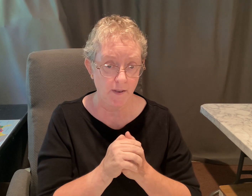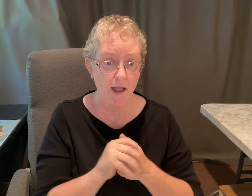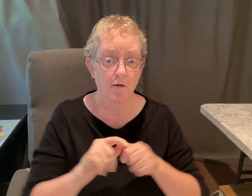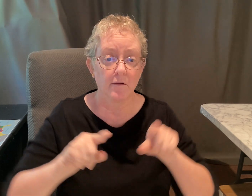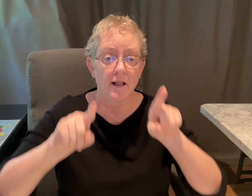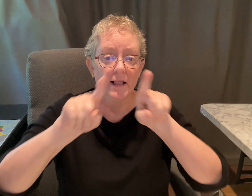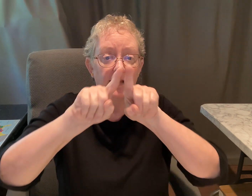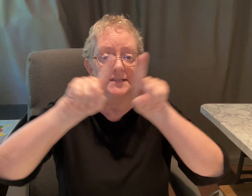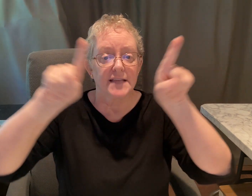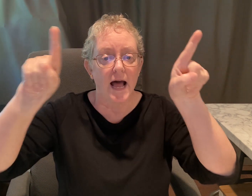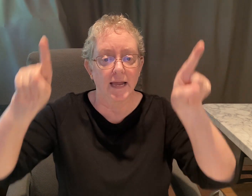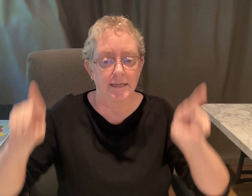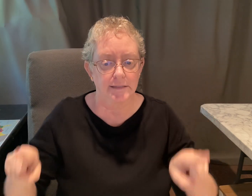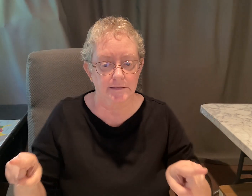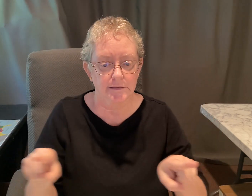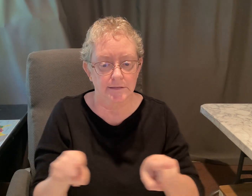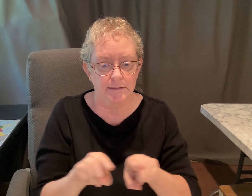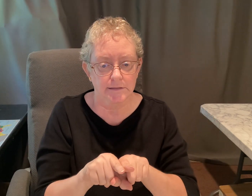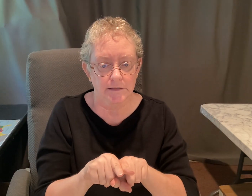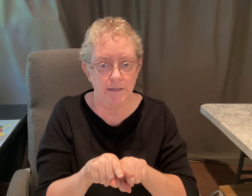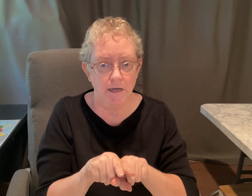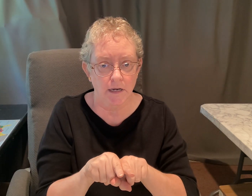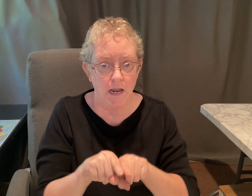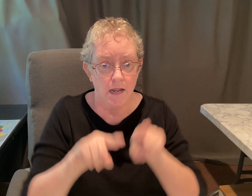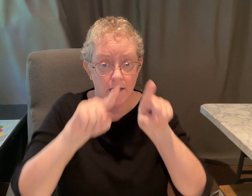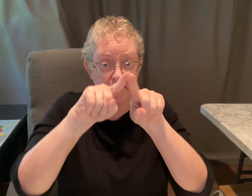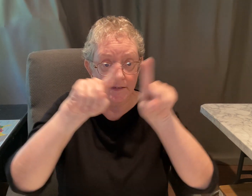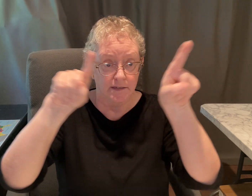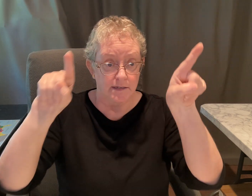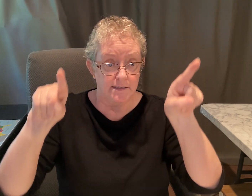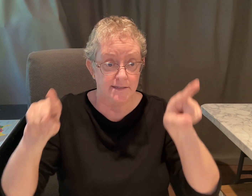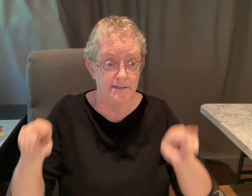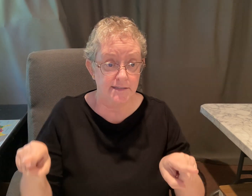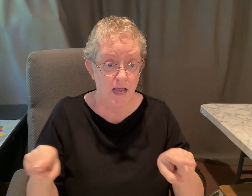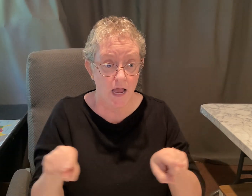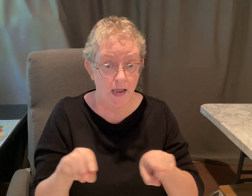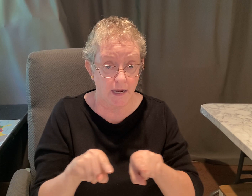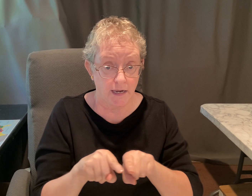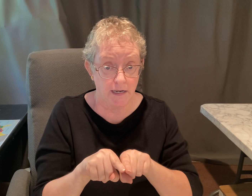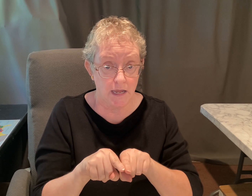Now, sign. The sign